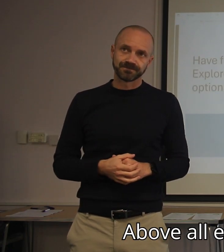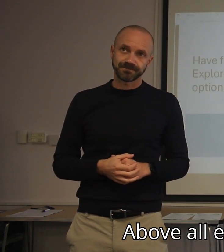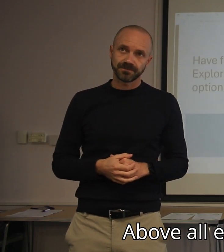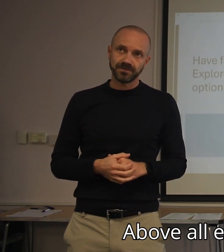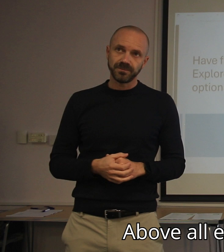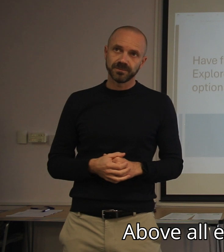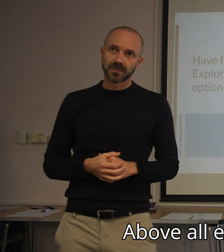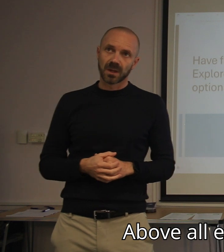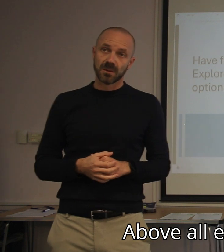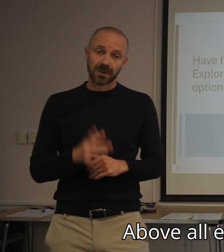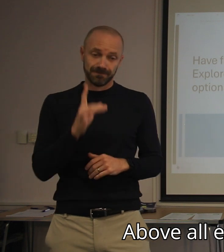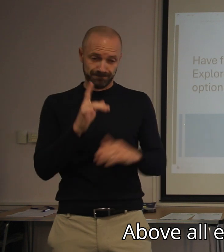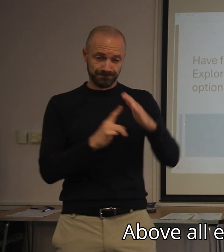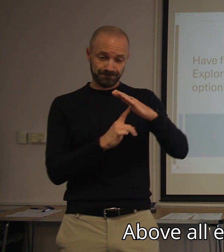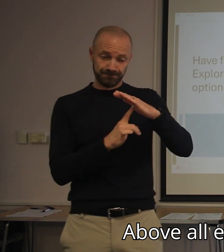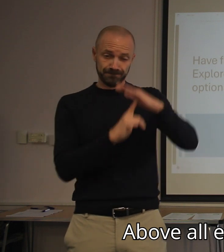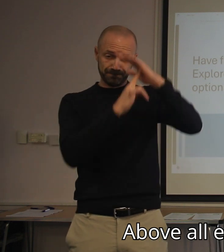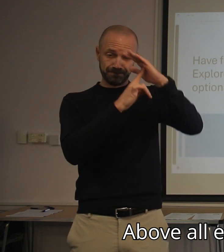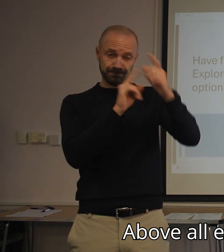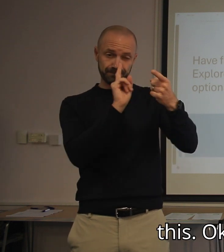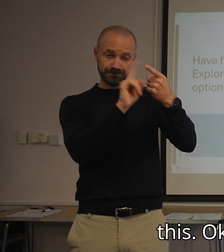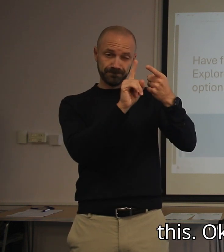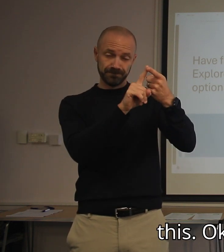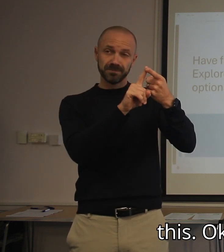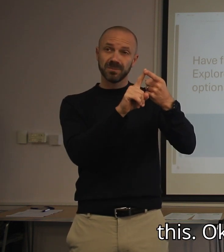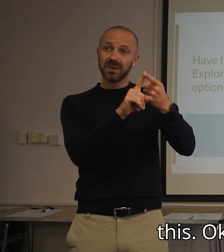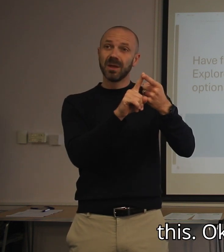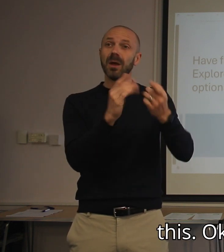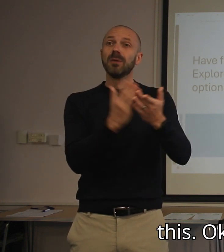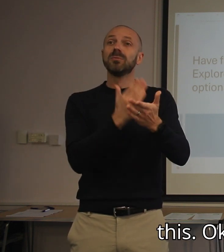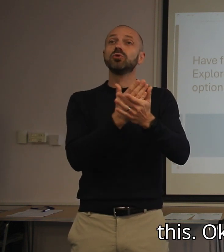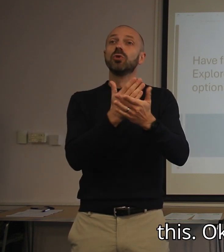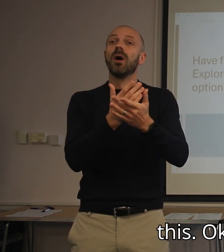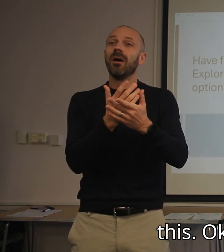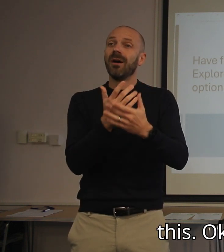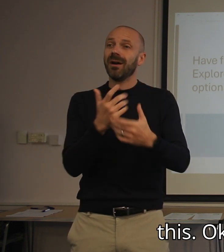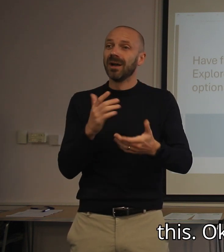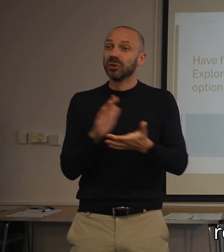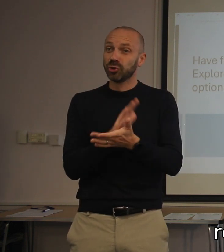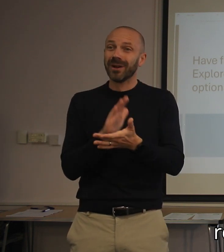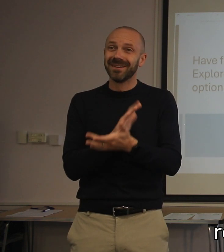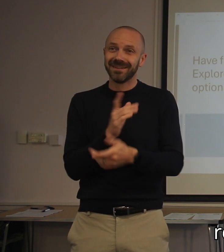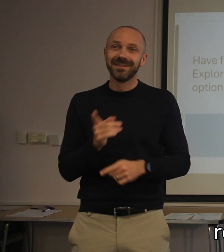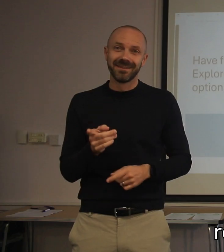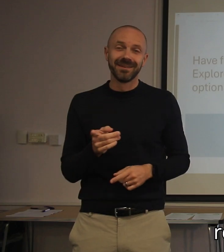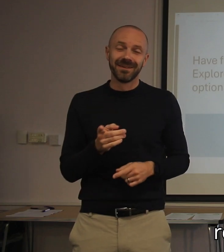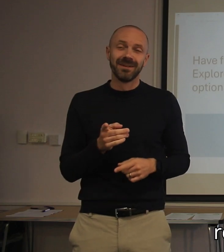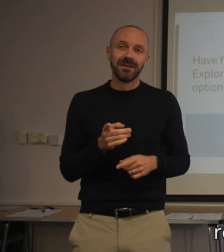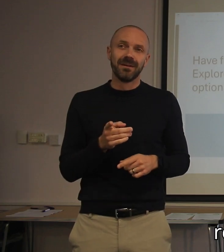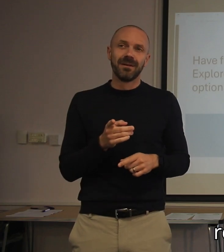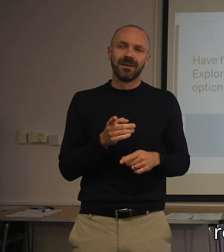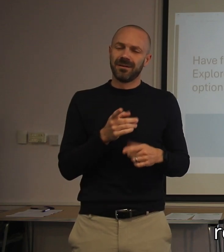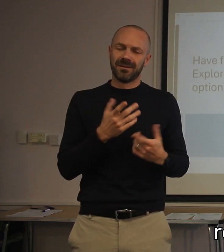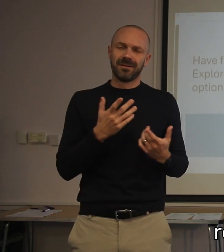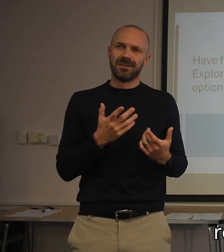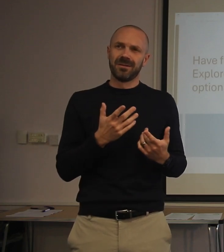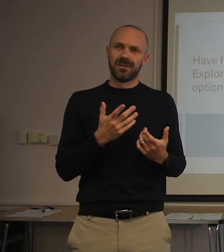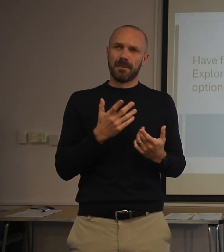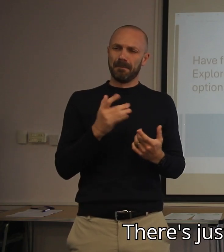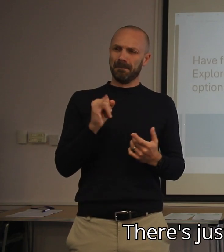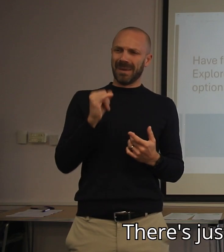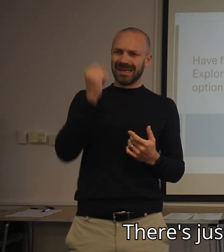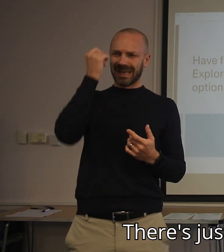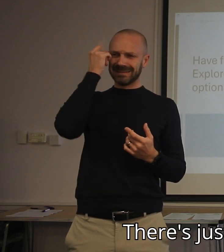Above all else though, have fun with this. Okay, I mean, there isn't really a bad